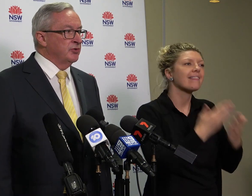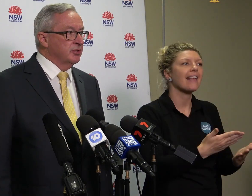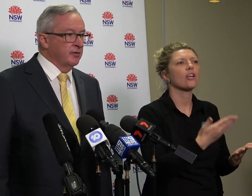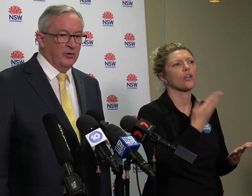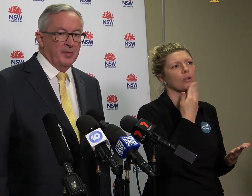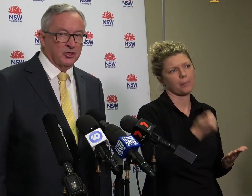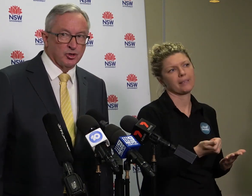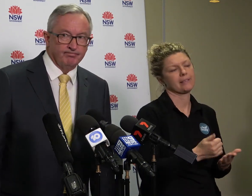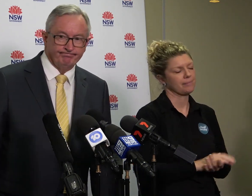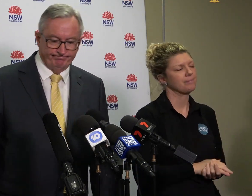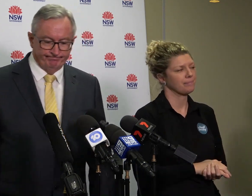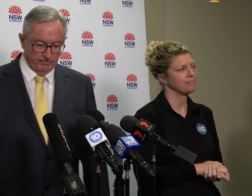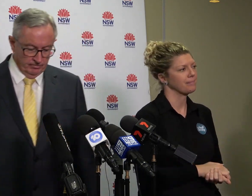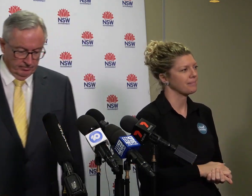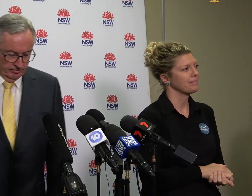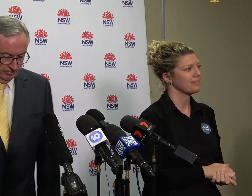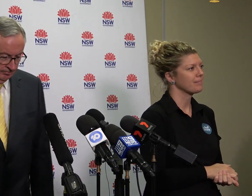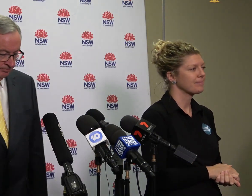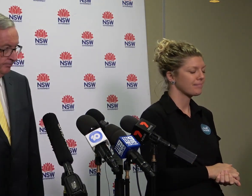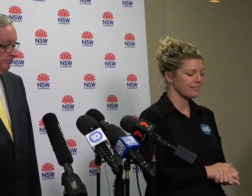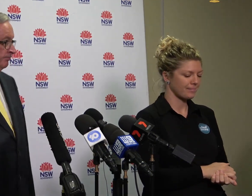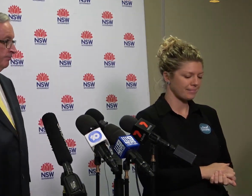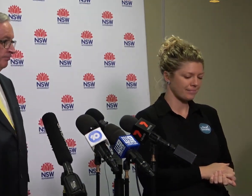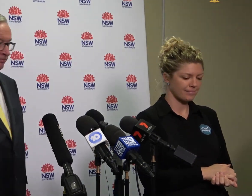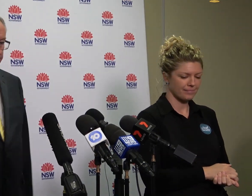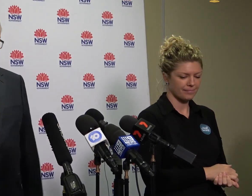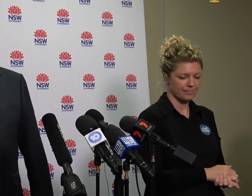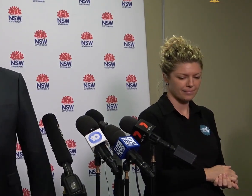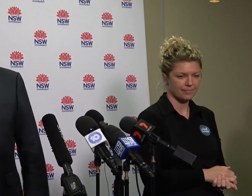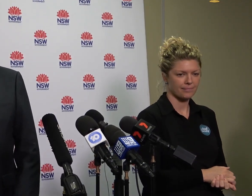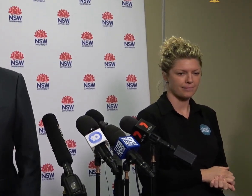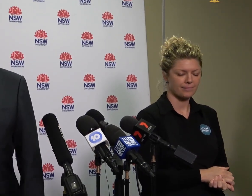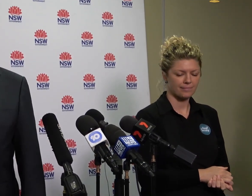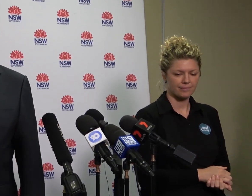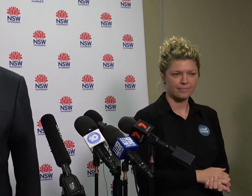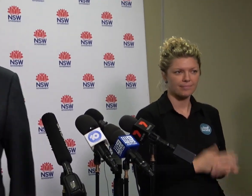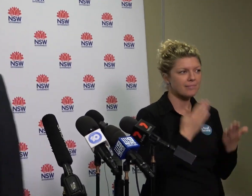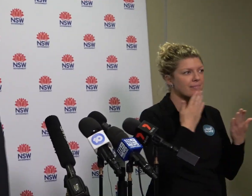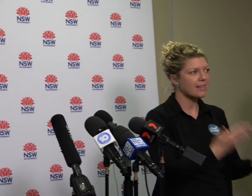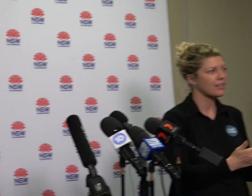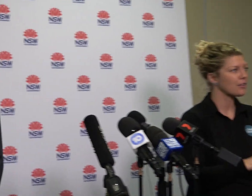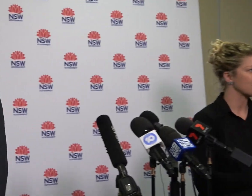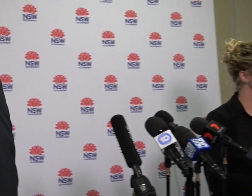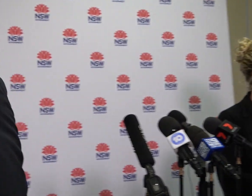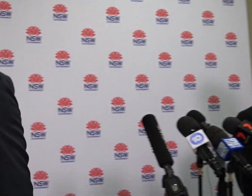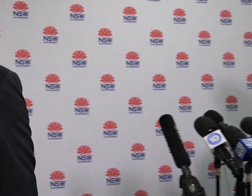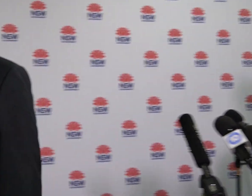for all your interest very much. Thank you. Thank you.